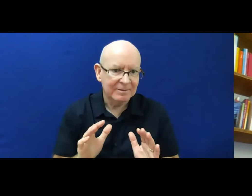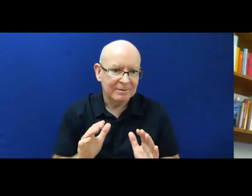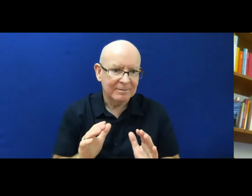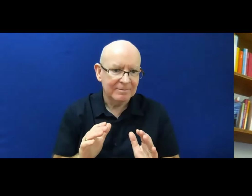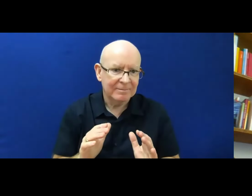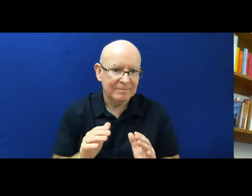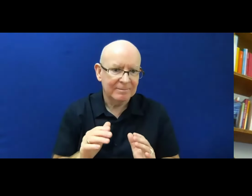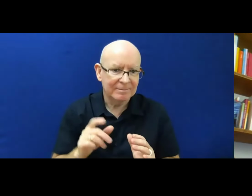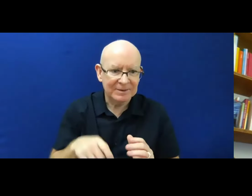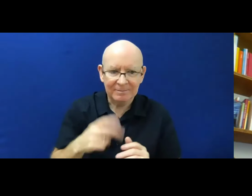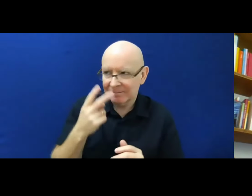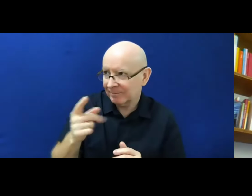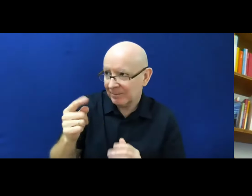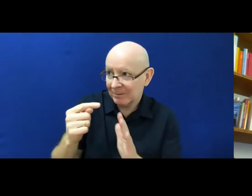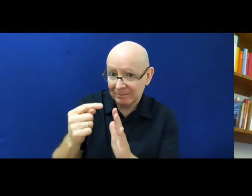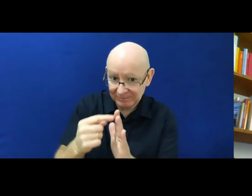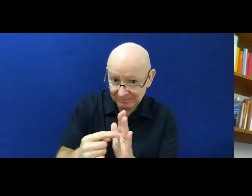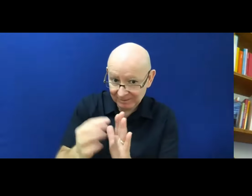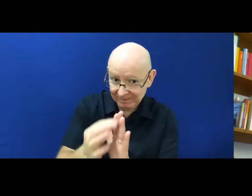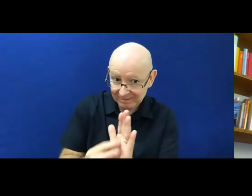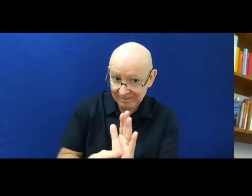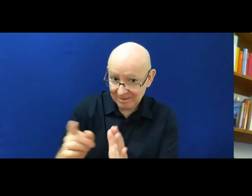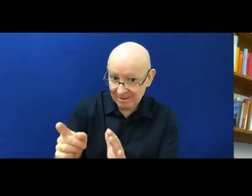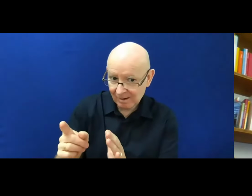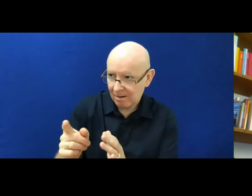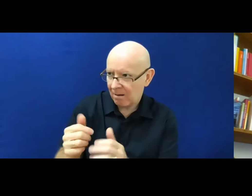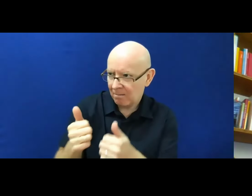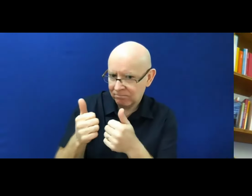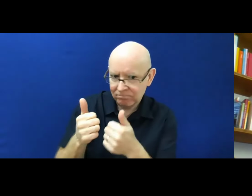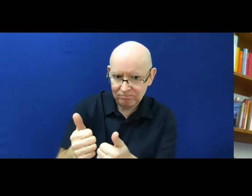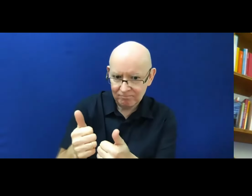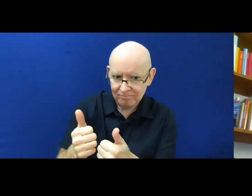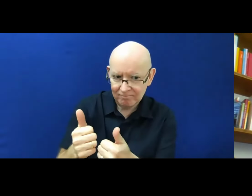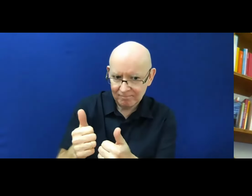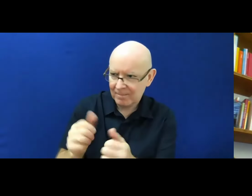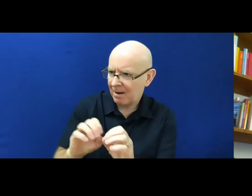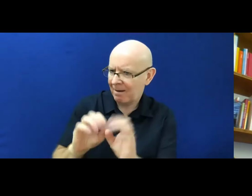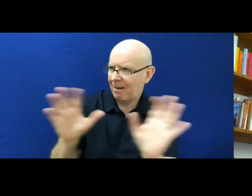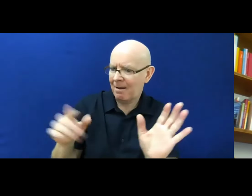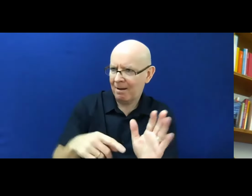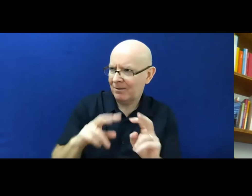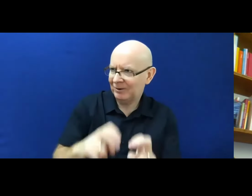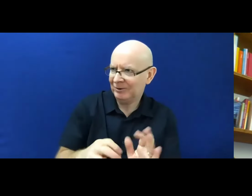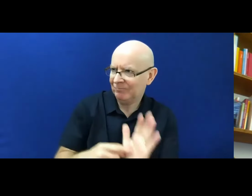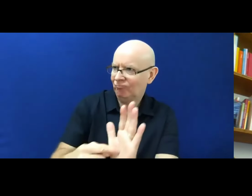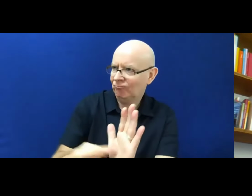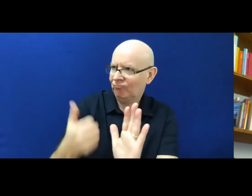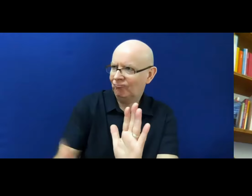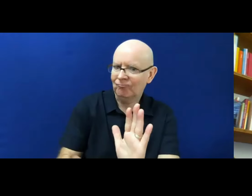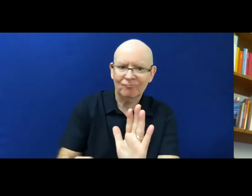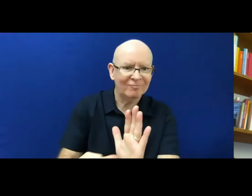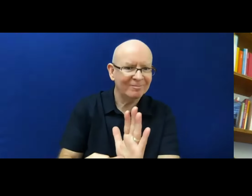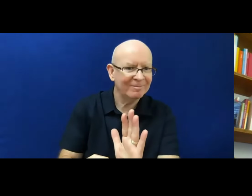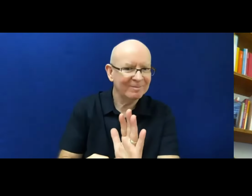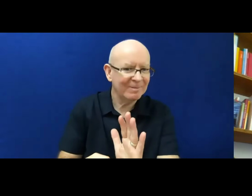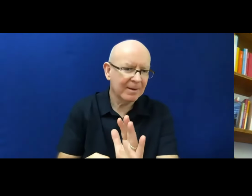accountable and valuable, credible research. That is really important, difficult. I come to my final questions. Marc, I'm looking